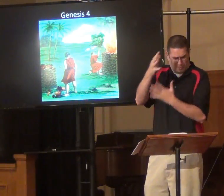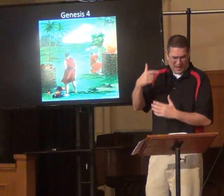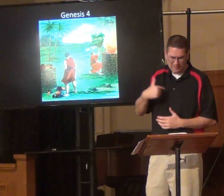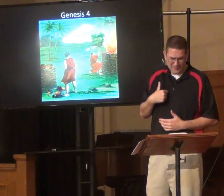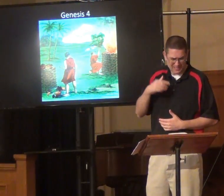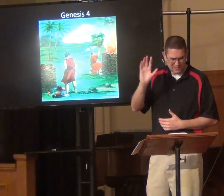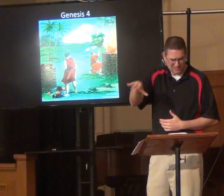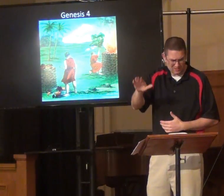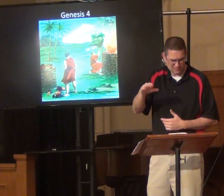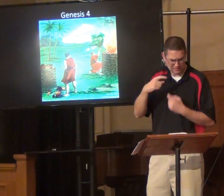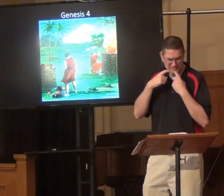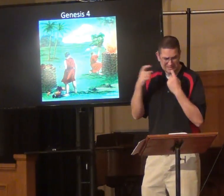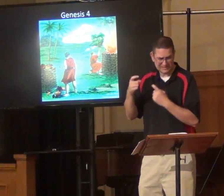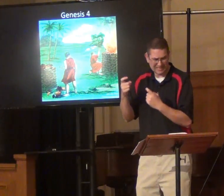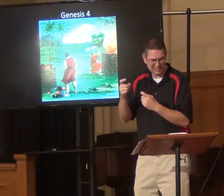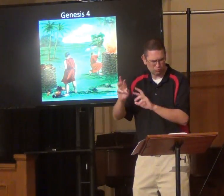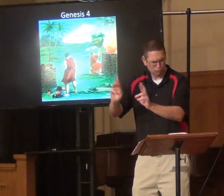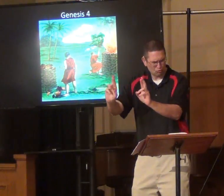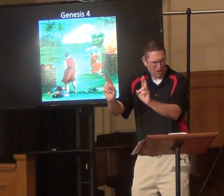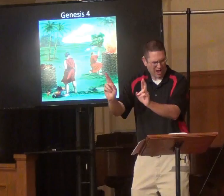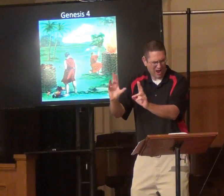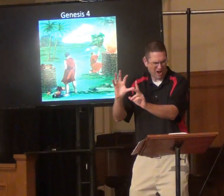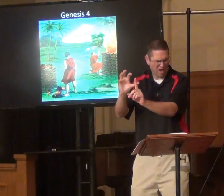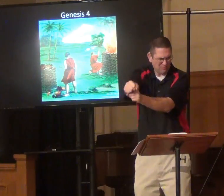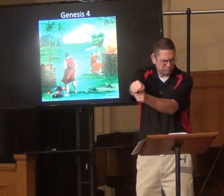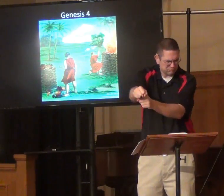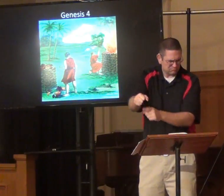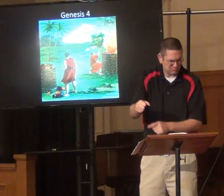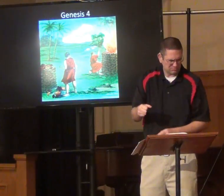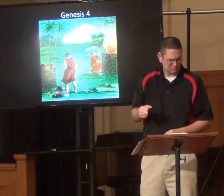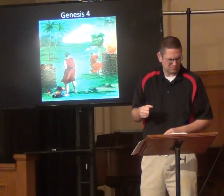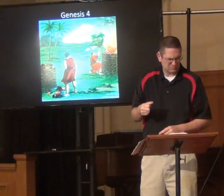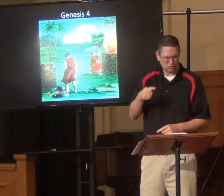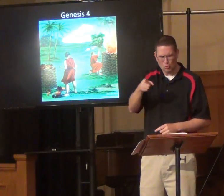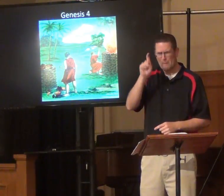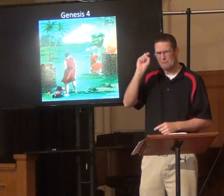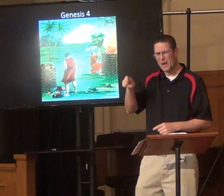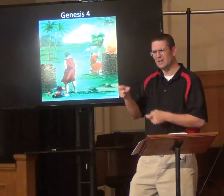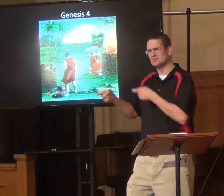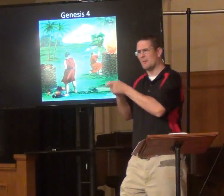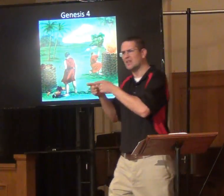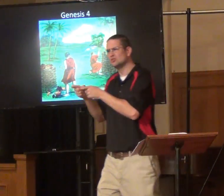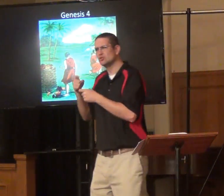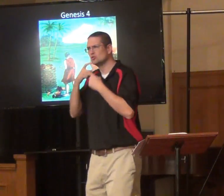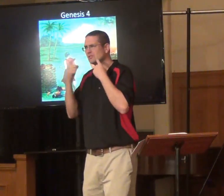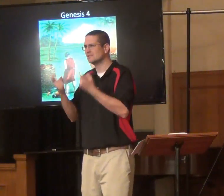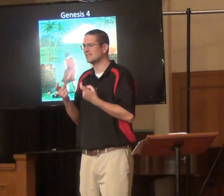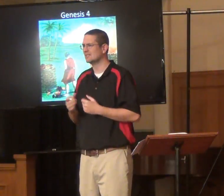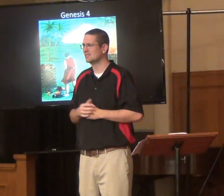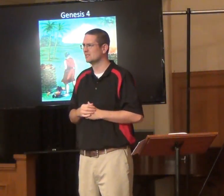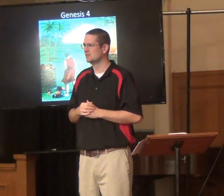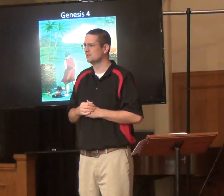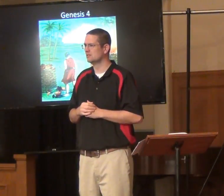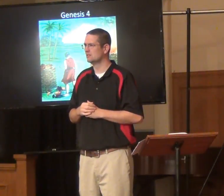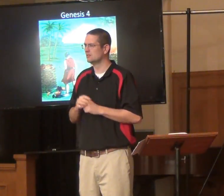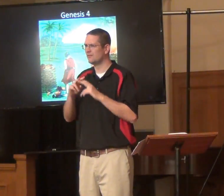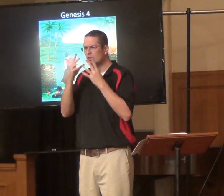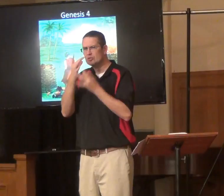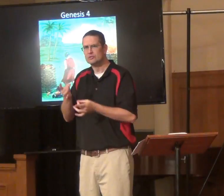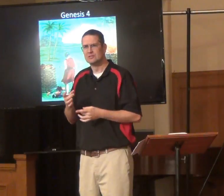If you don't obey me, sin is ready to capture you. You must be a master of